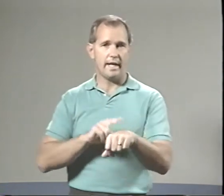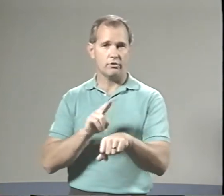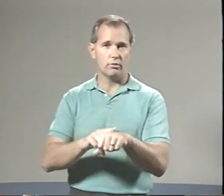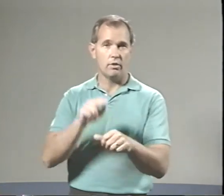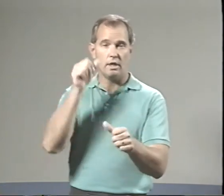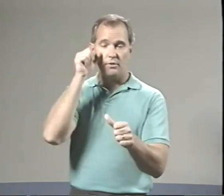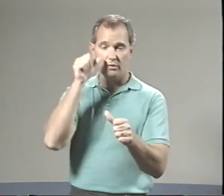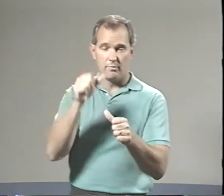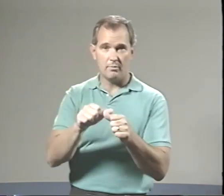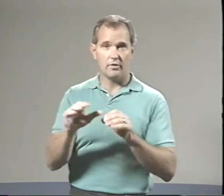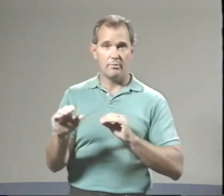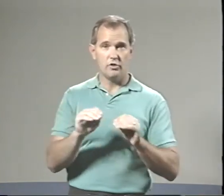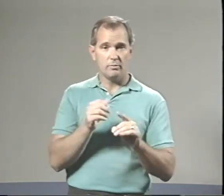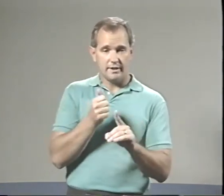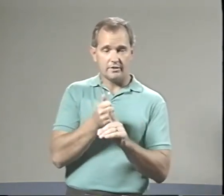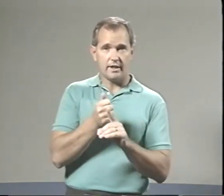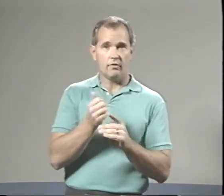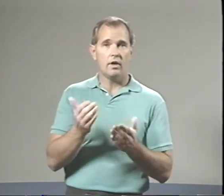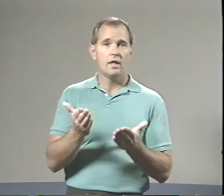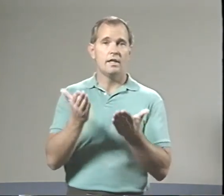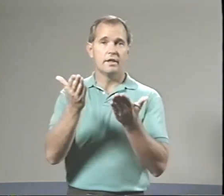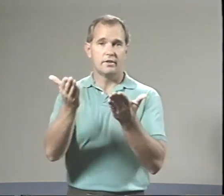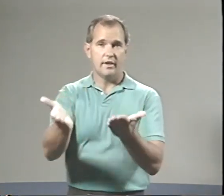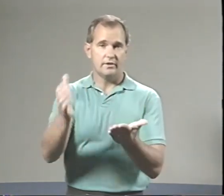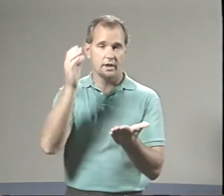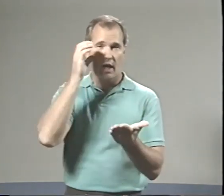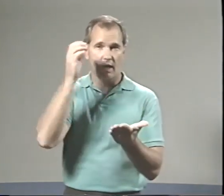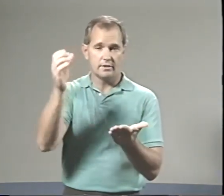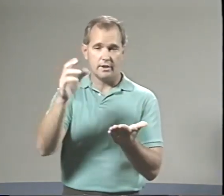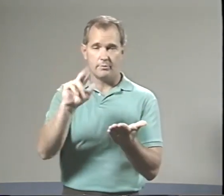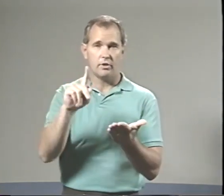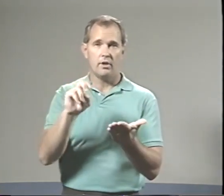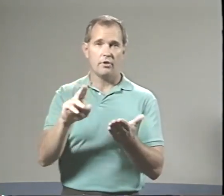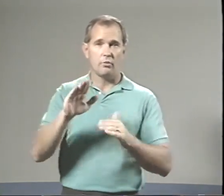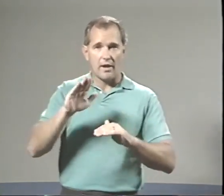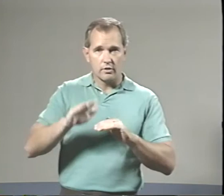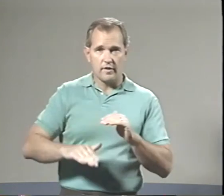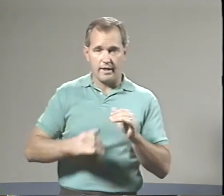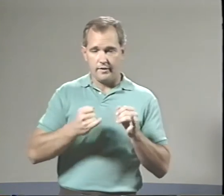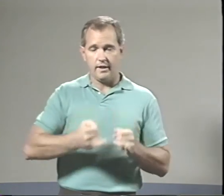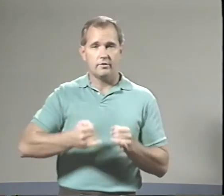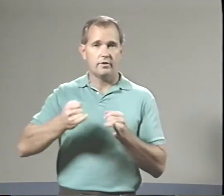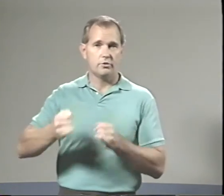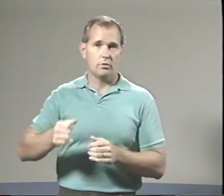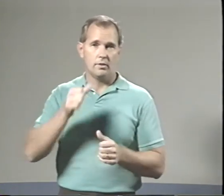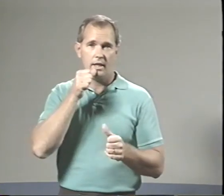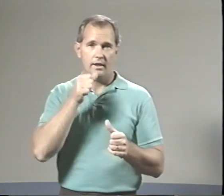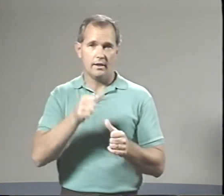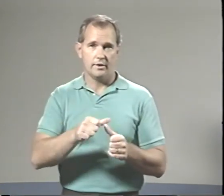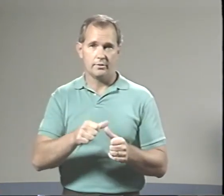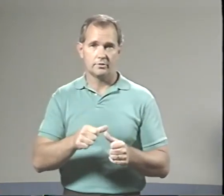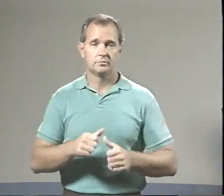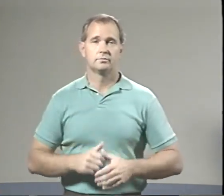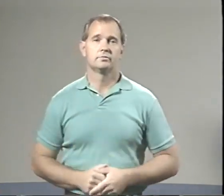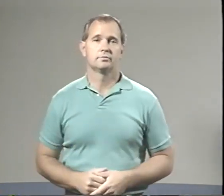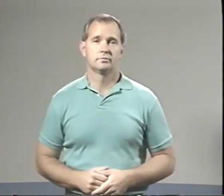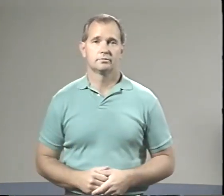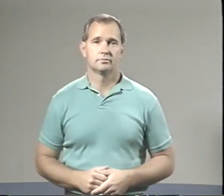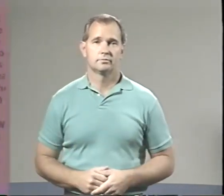natural. Remember, the movement itself conveys the concept rather than the individual letters.